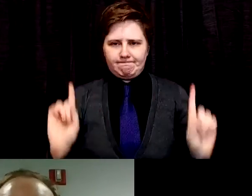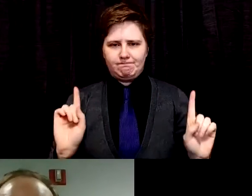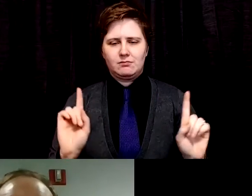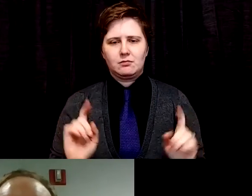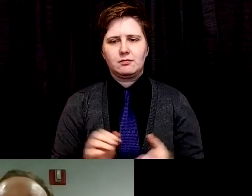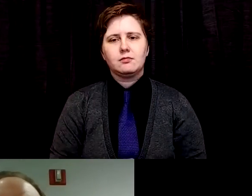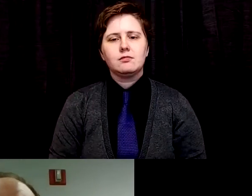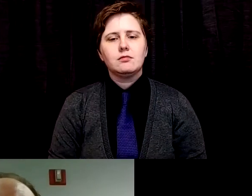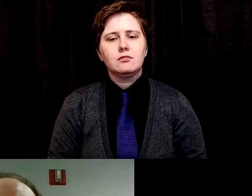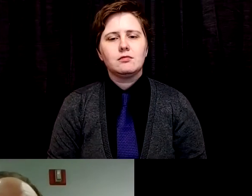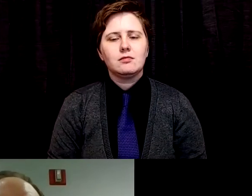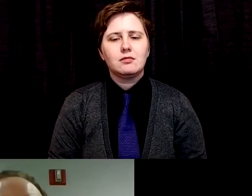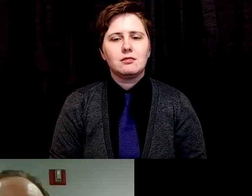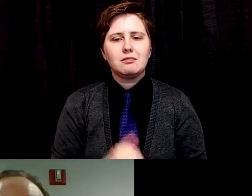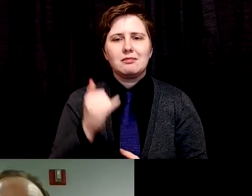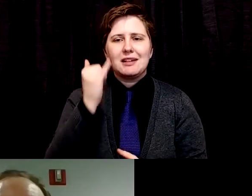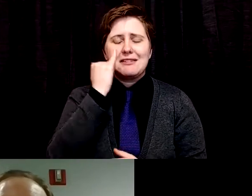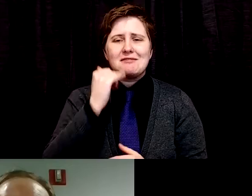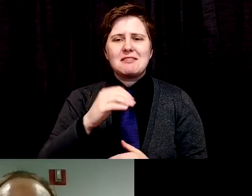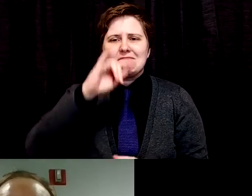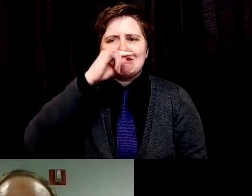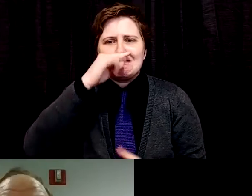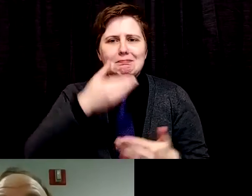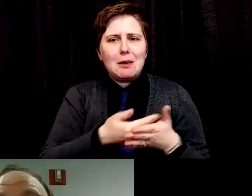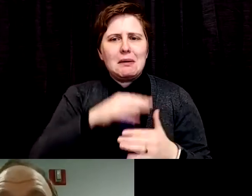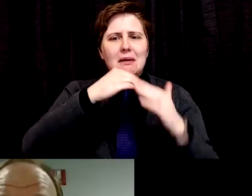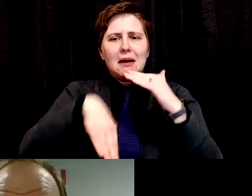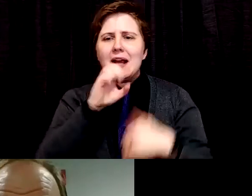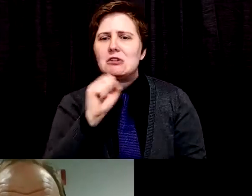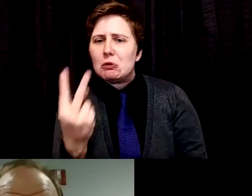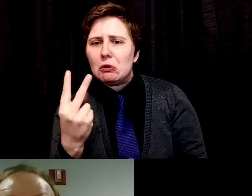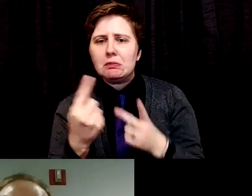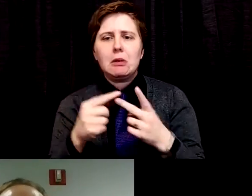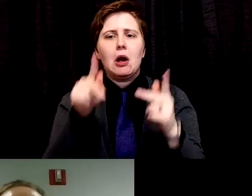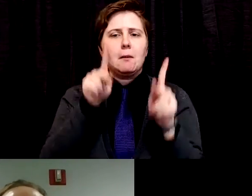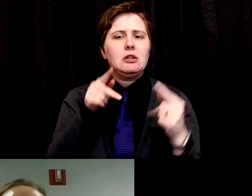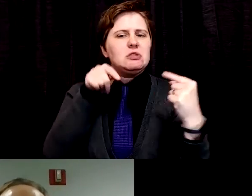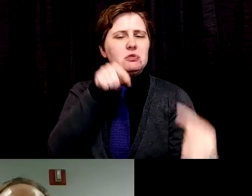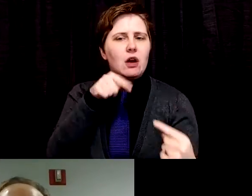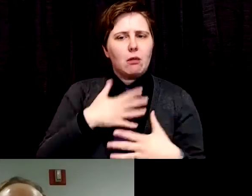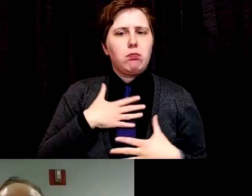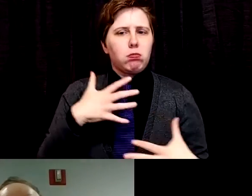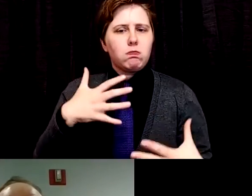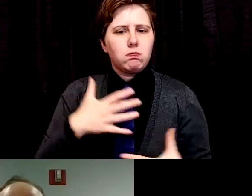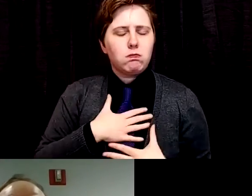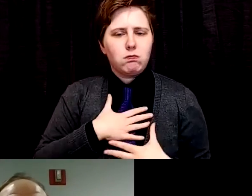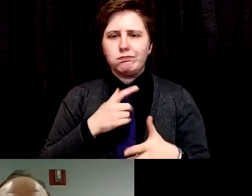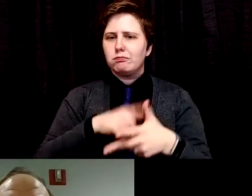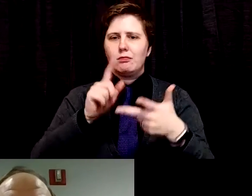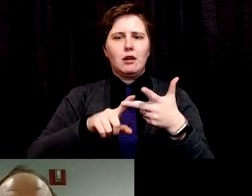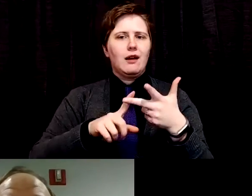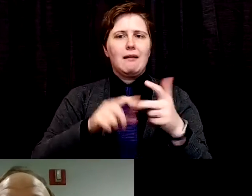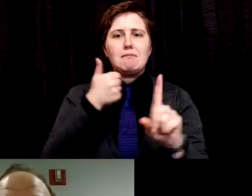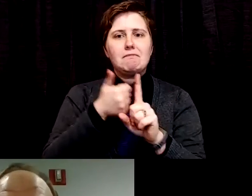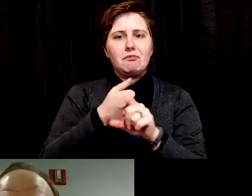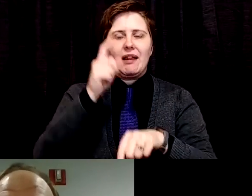these cloth masks on somebody who's under 2, a child, or anyone who has trouble breathing, or again, incapable of otherwise